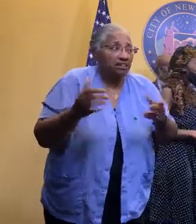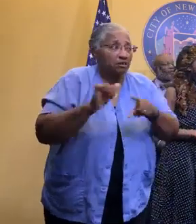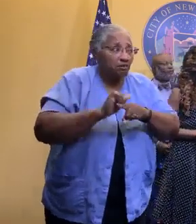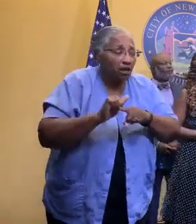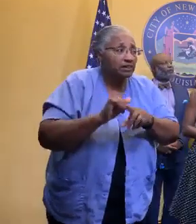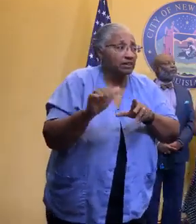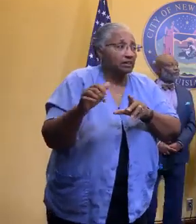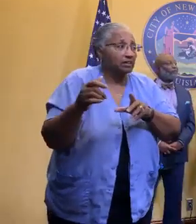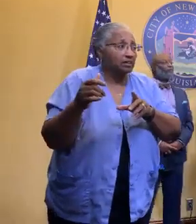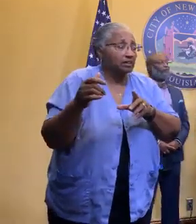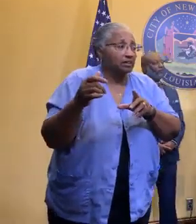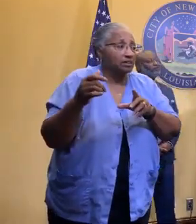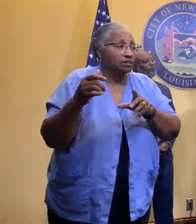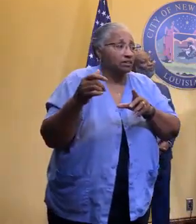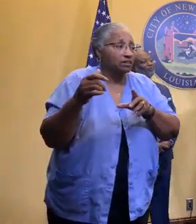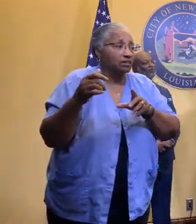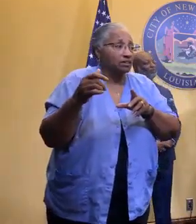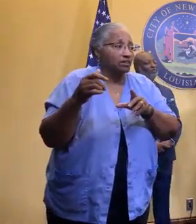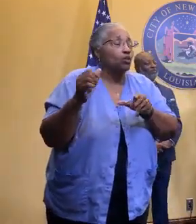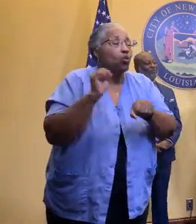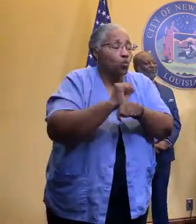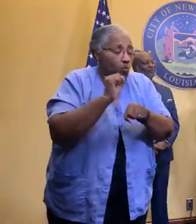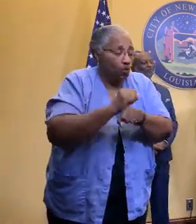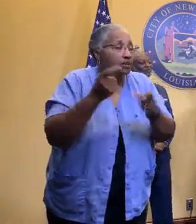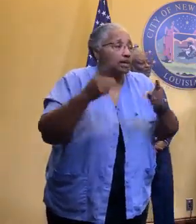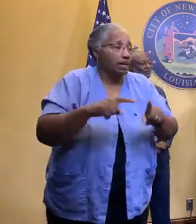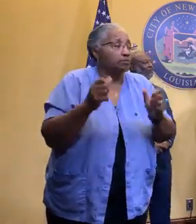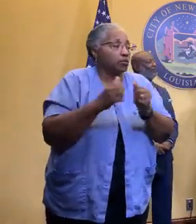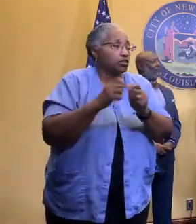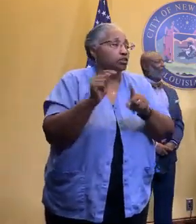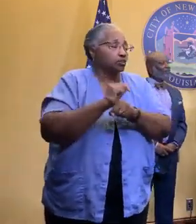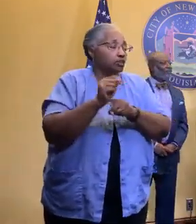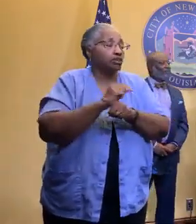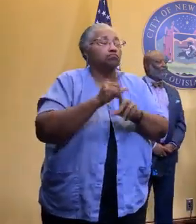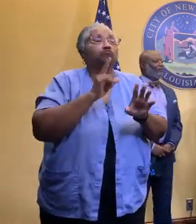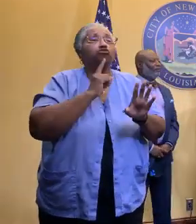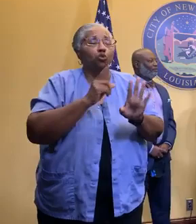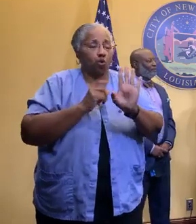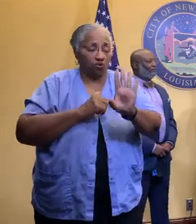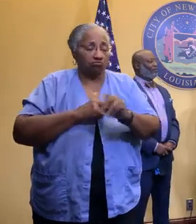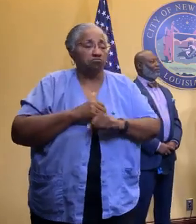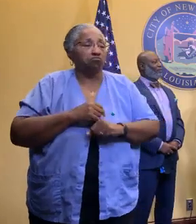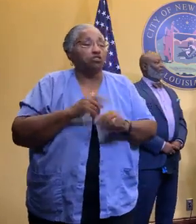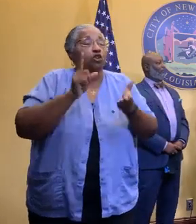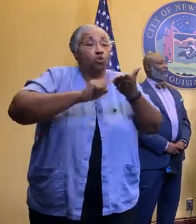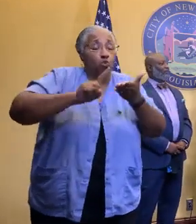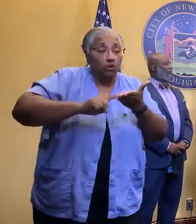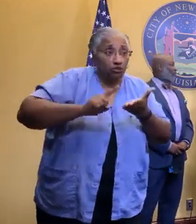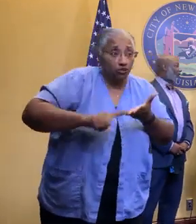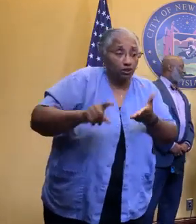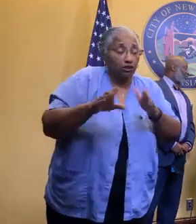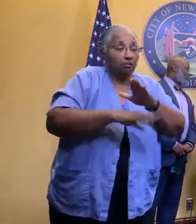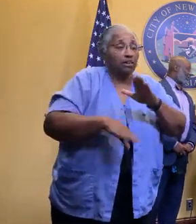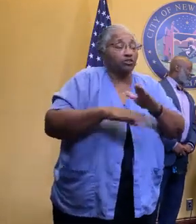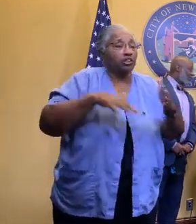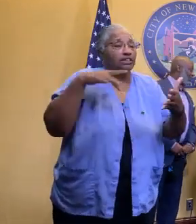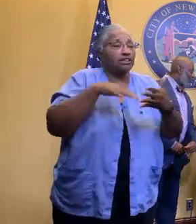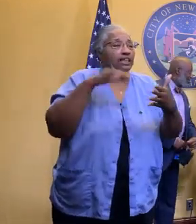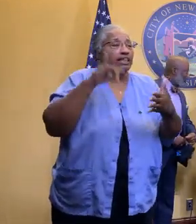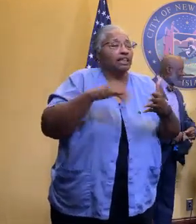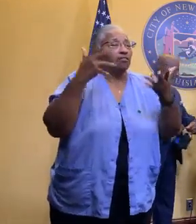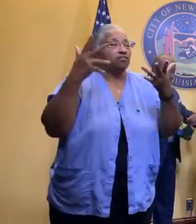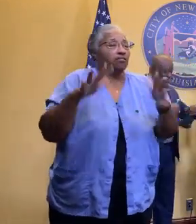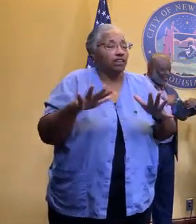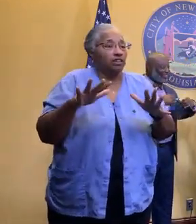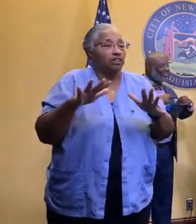done in these trainings, some examples or specifics. Sure. So this research is based on a study that was completed by